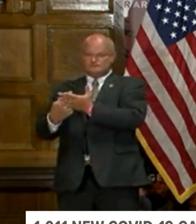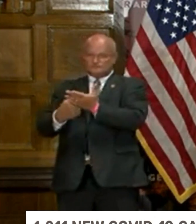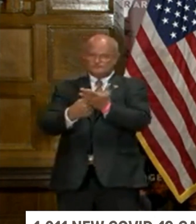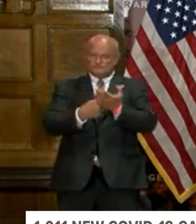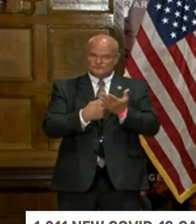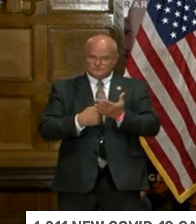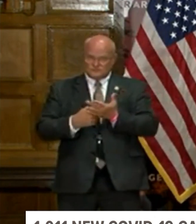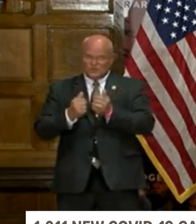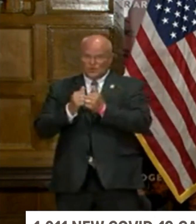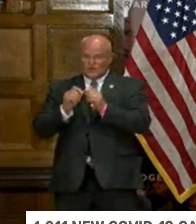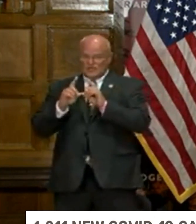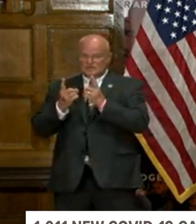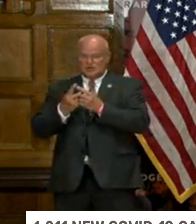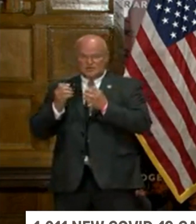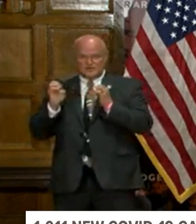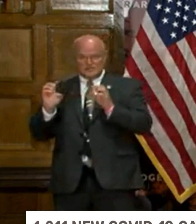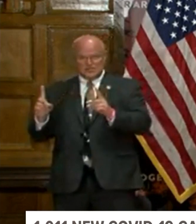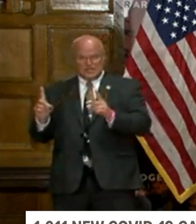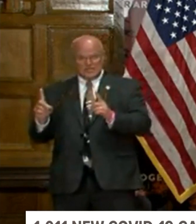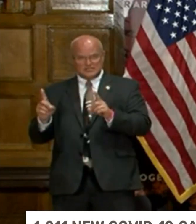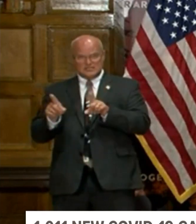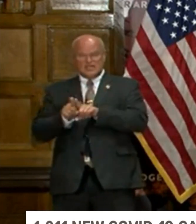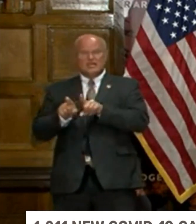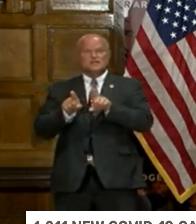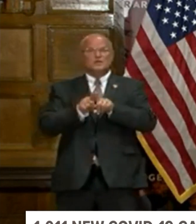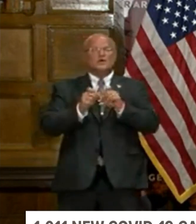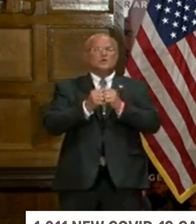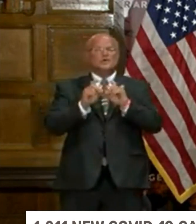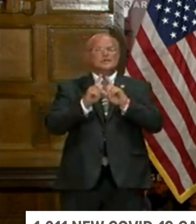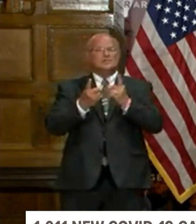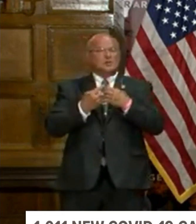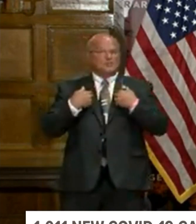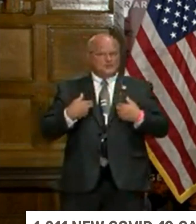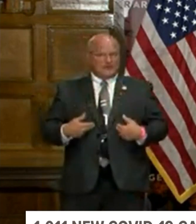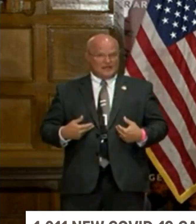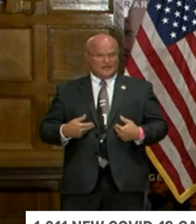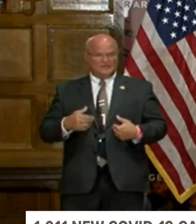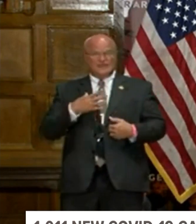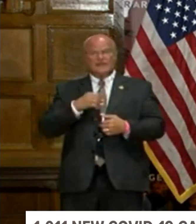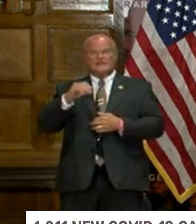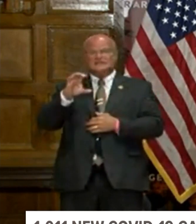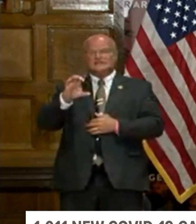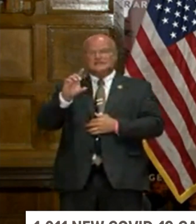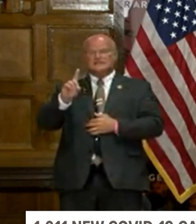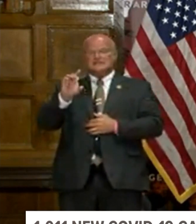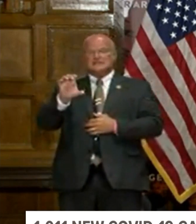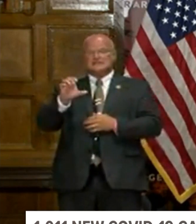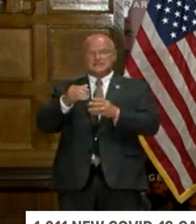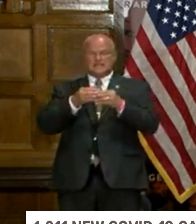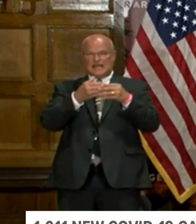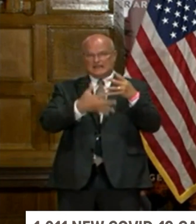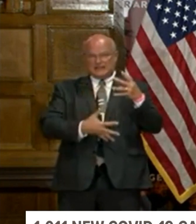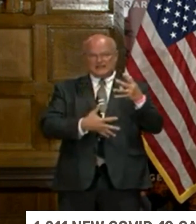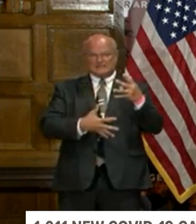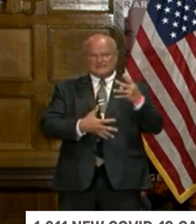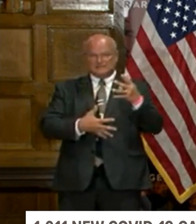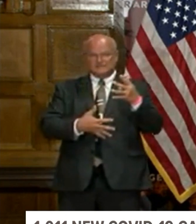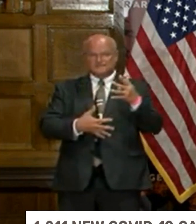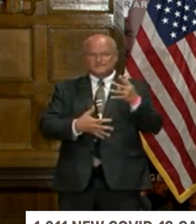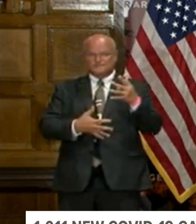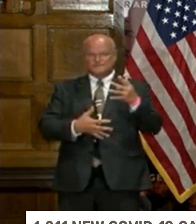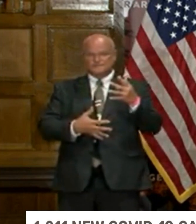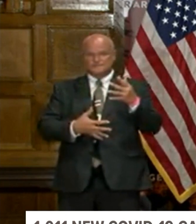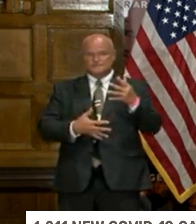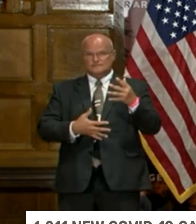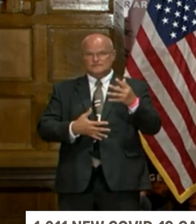consultations with our Department of Education, as well as with the Department of Health and CDC guidelines. They're